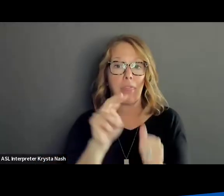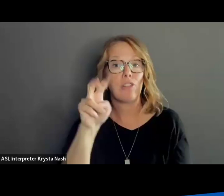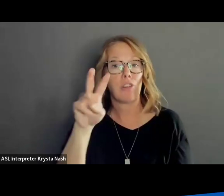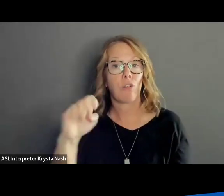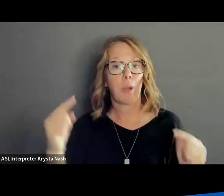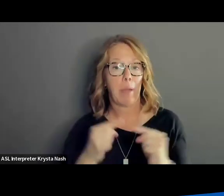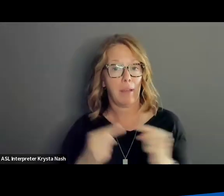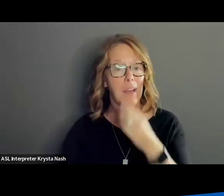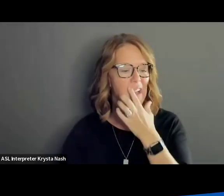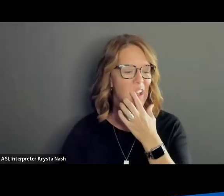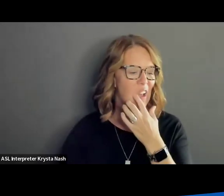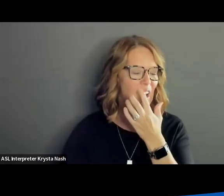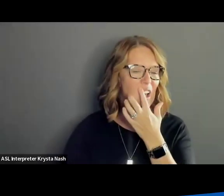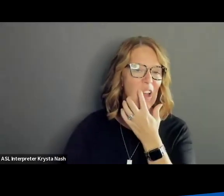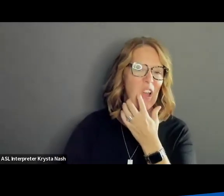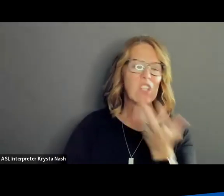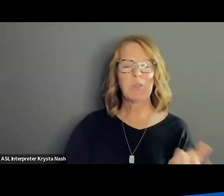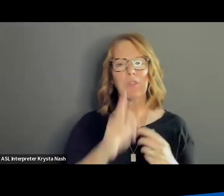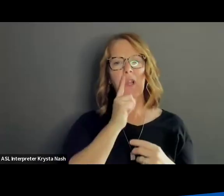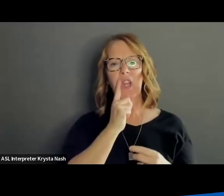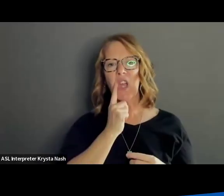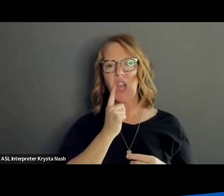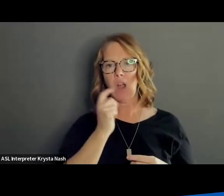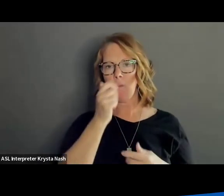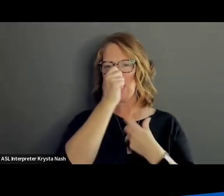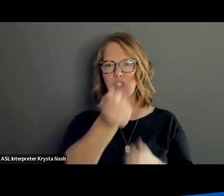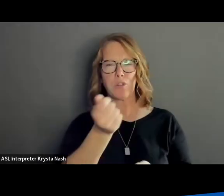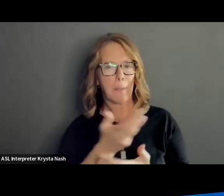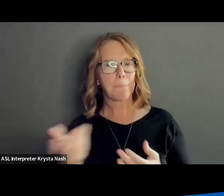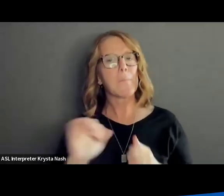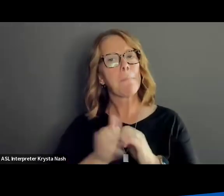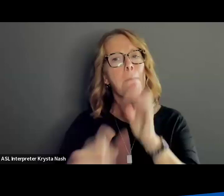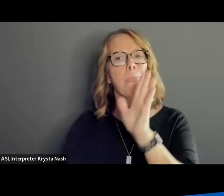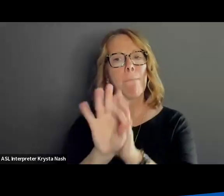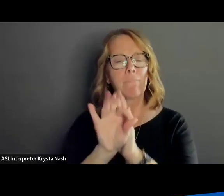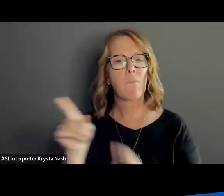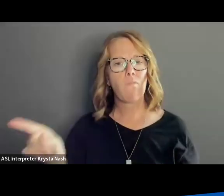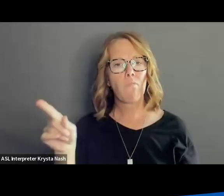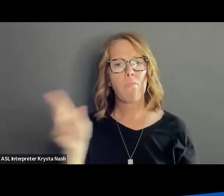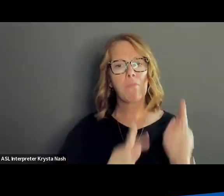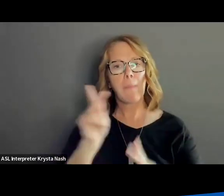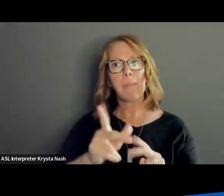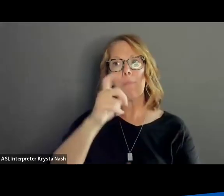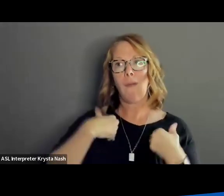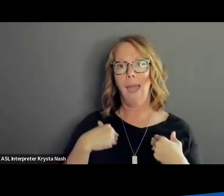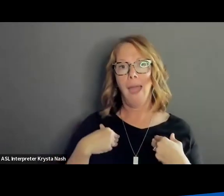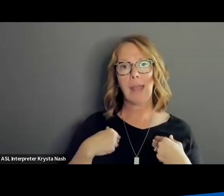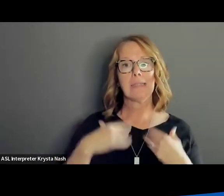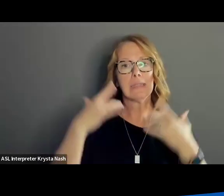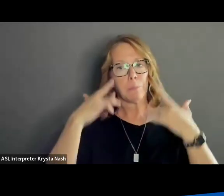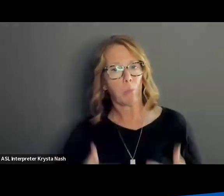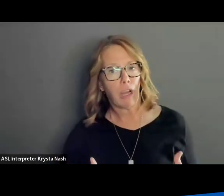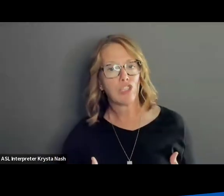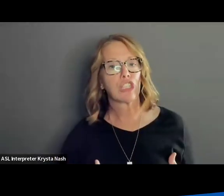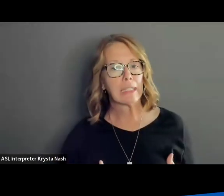it treats pain. And that's kind of an interesting thing. And kind of the way they found out about it was people who had depression